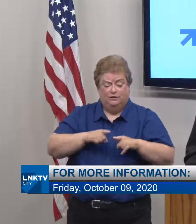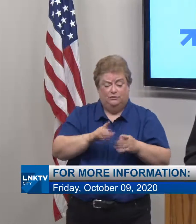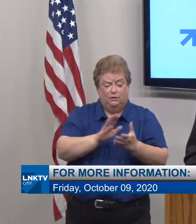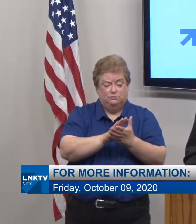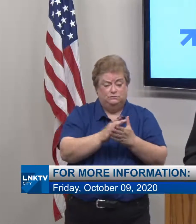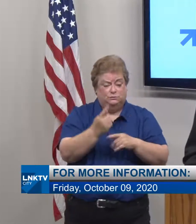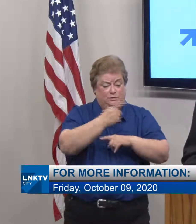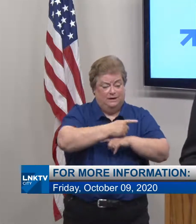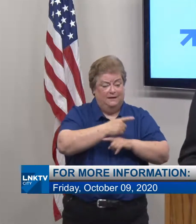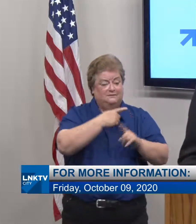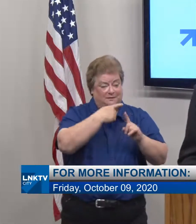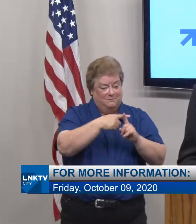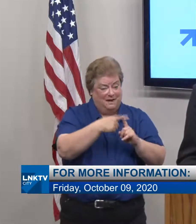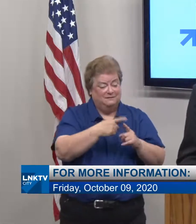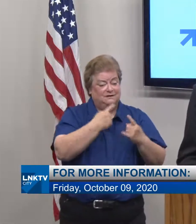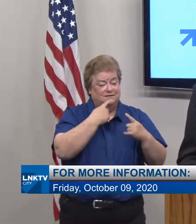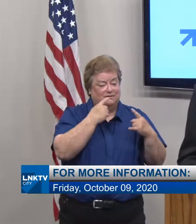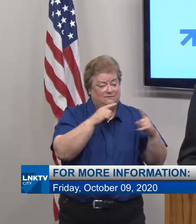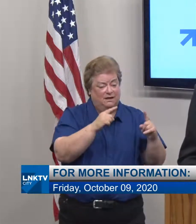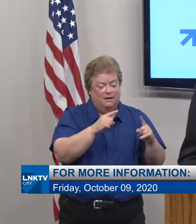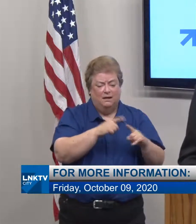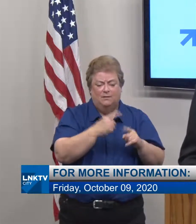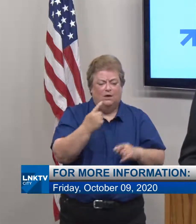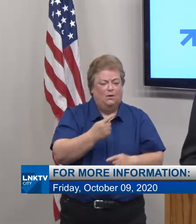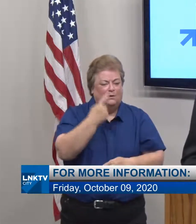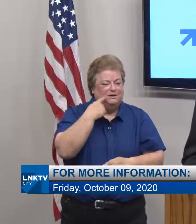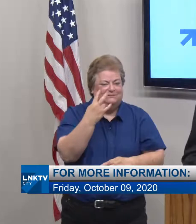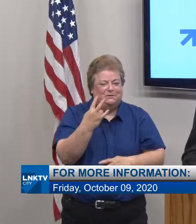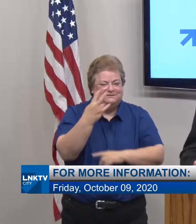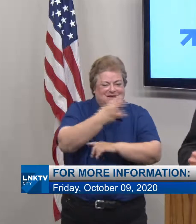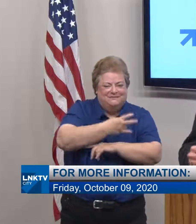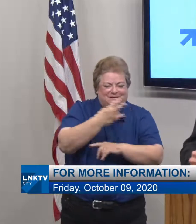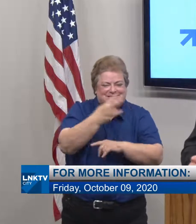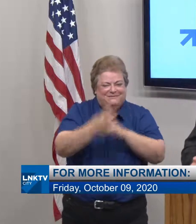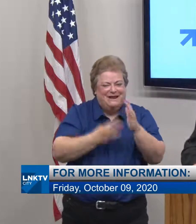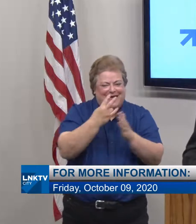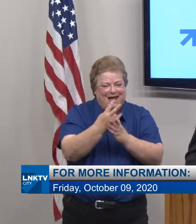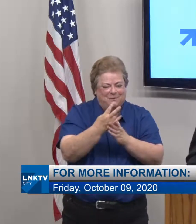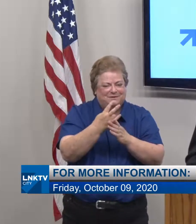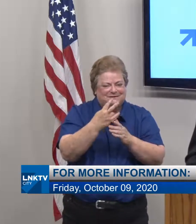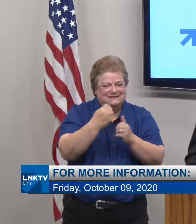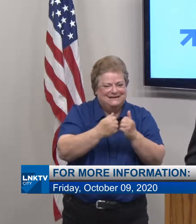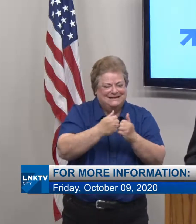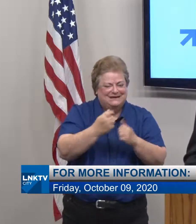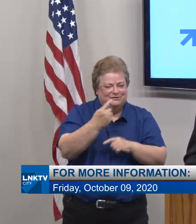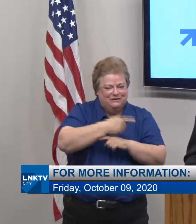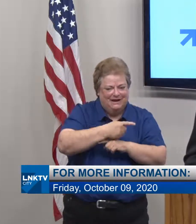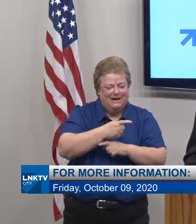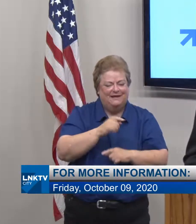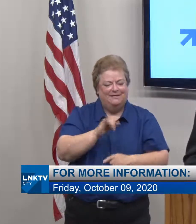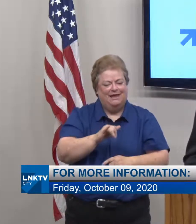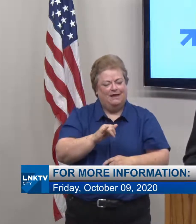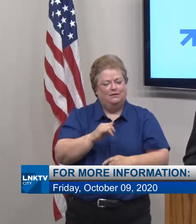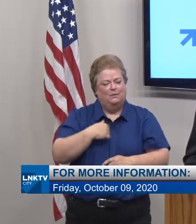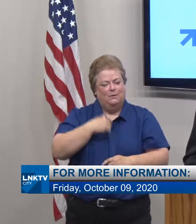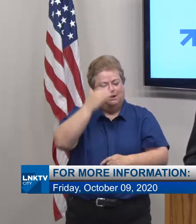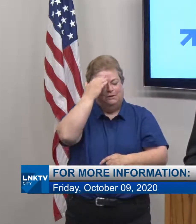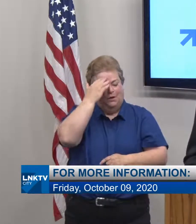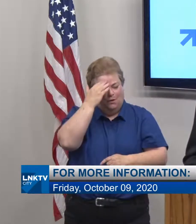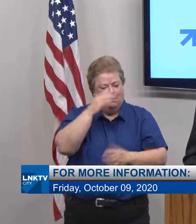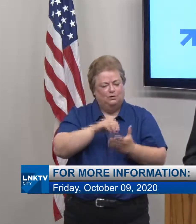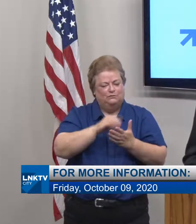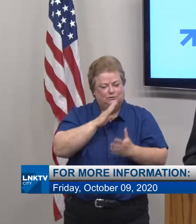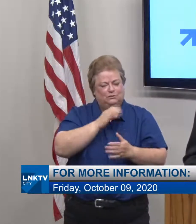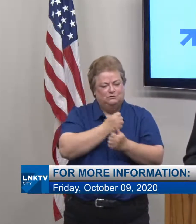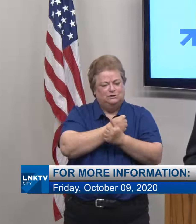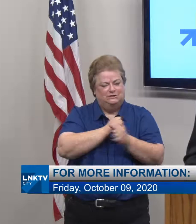positive and effective, it's only for 7 hours a day that our students are in a very safe and hopefully